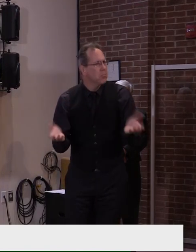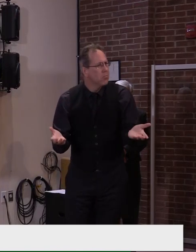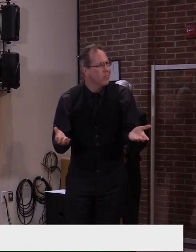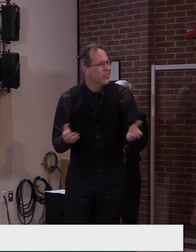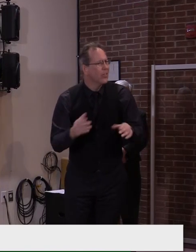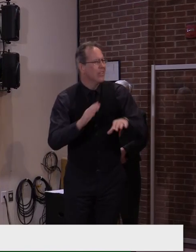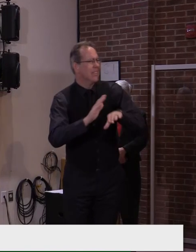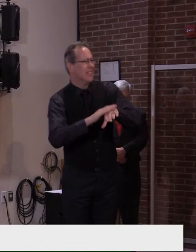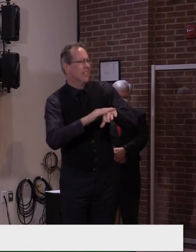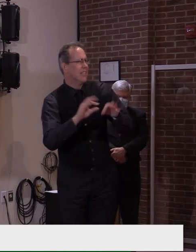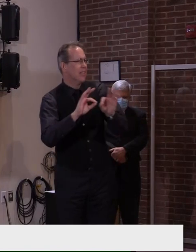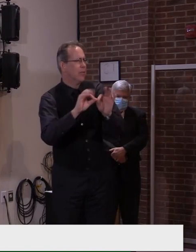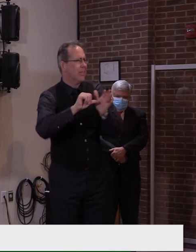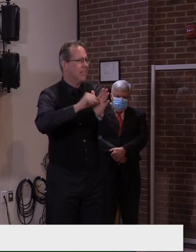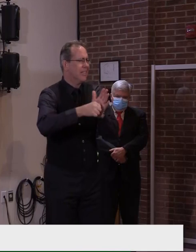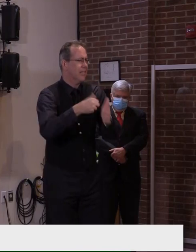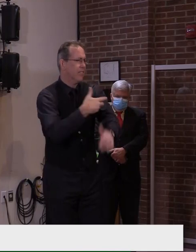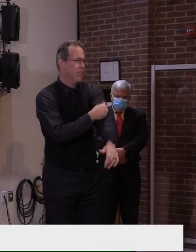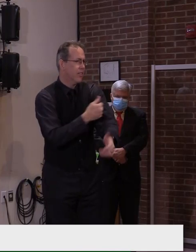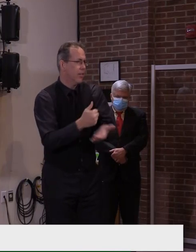Thank you.